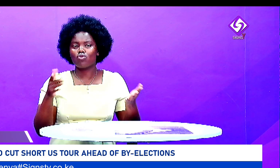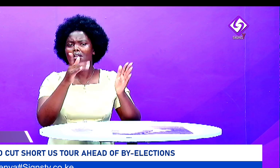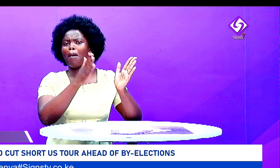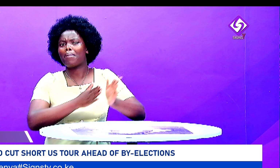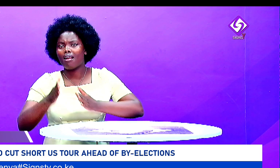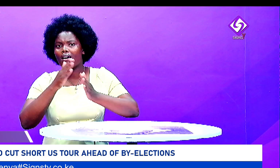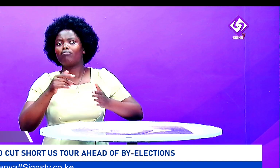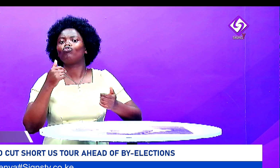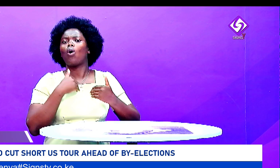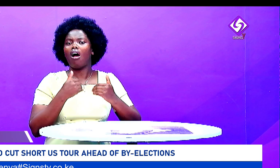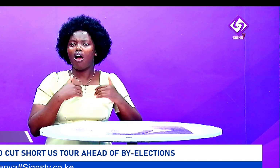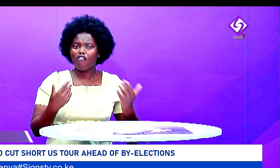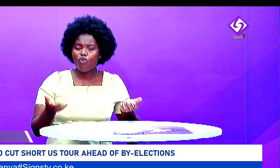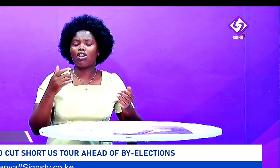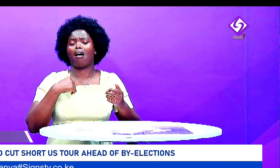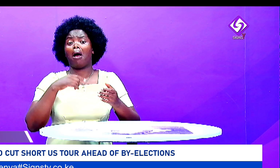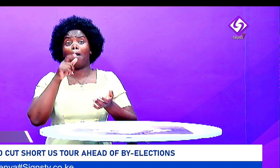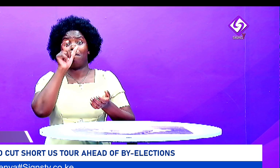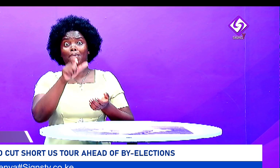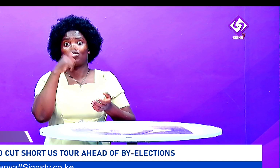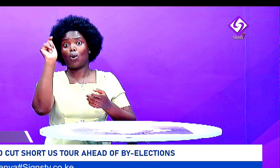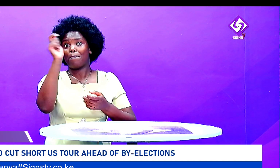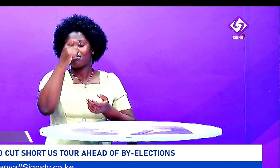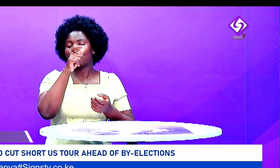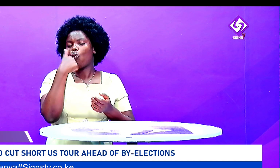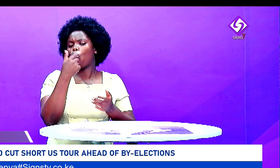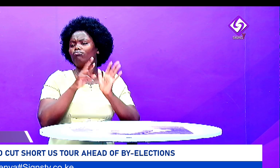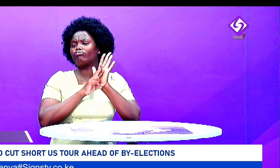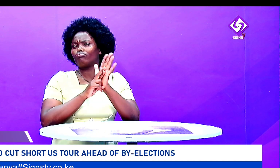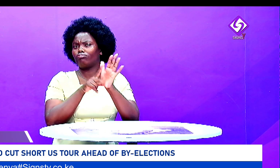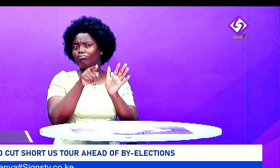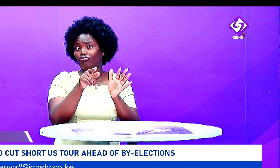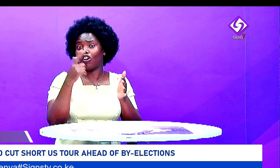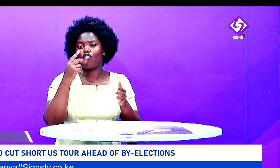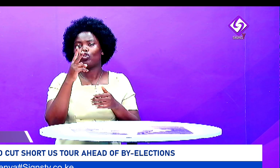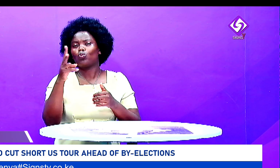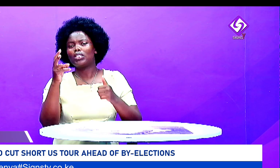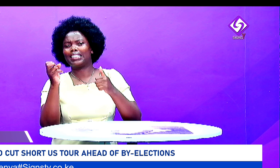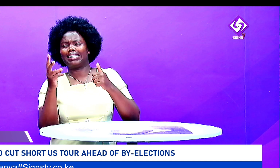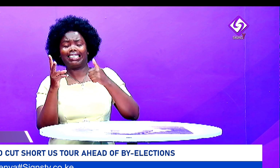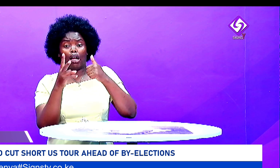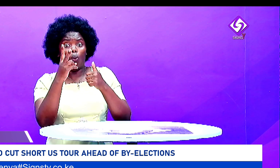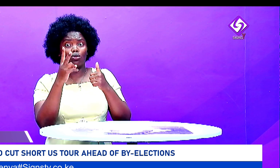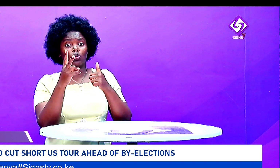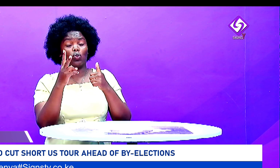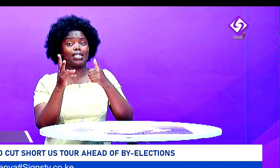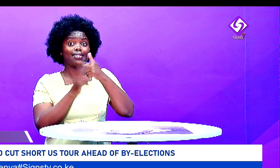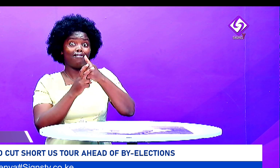The party has announced new plans to field candidates in all 27 by-elections